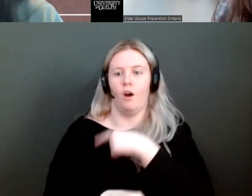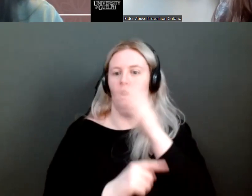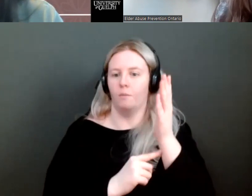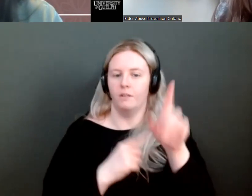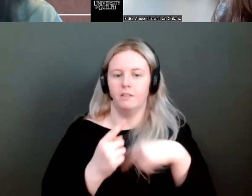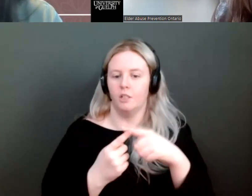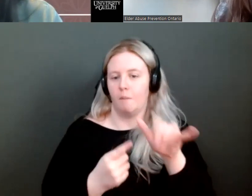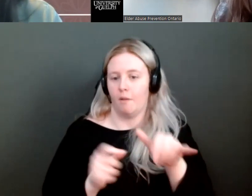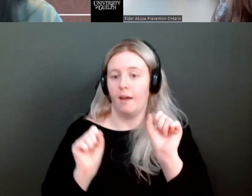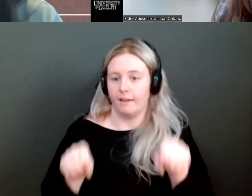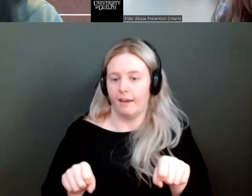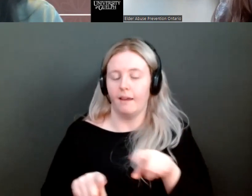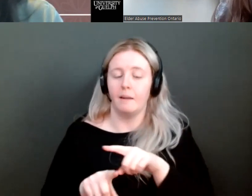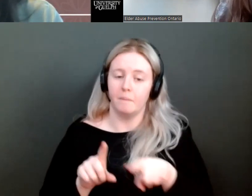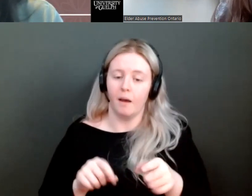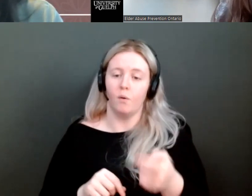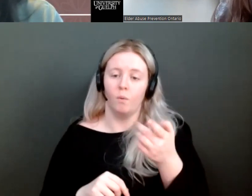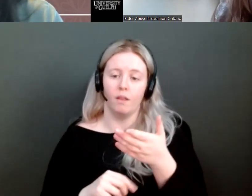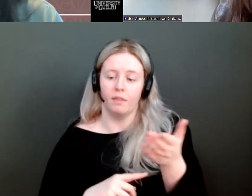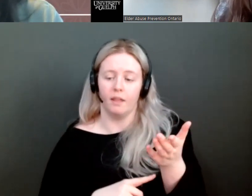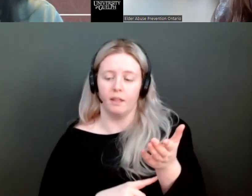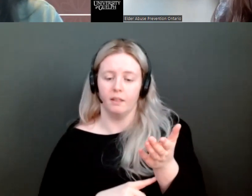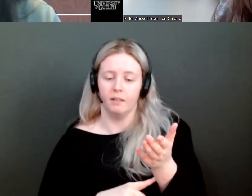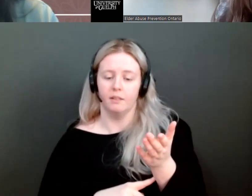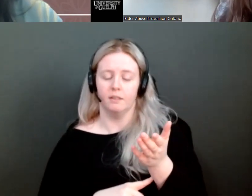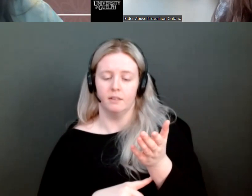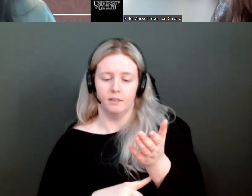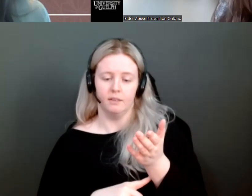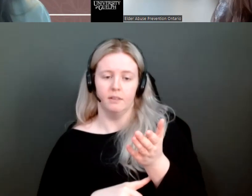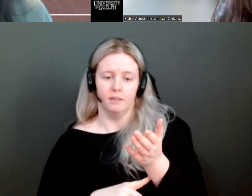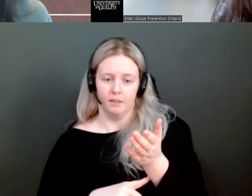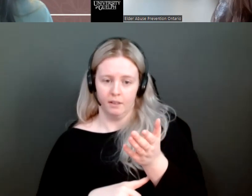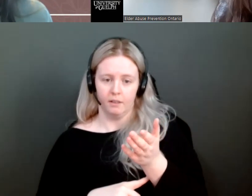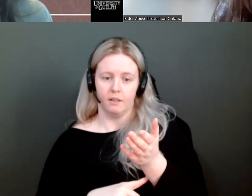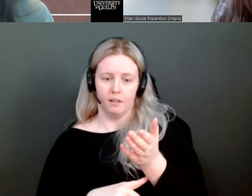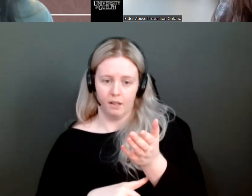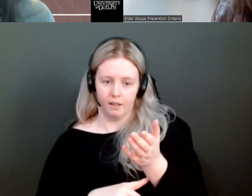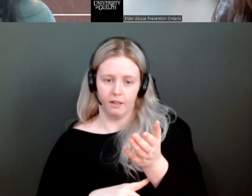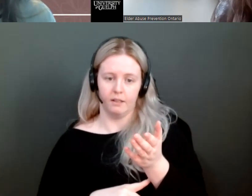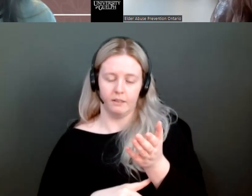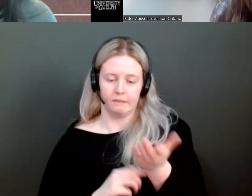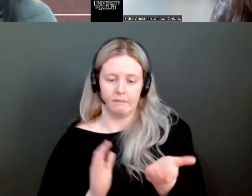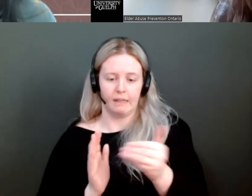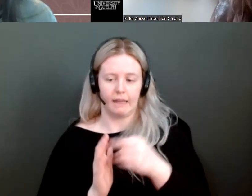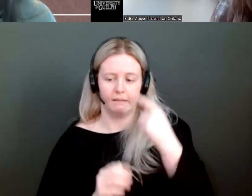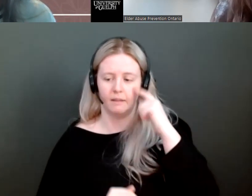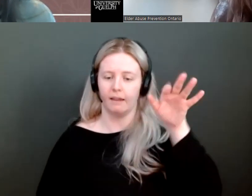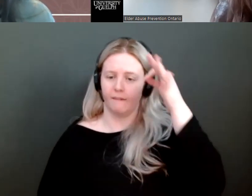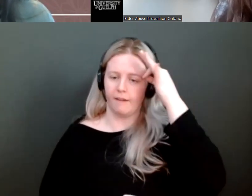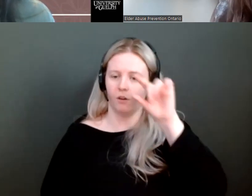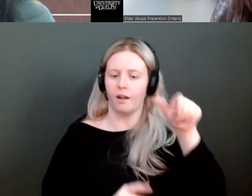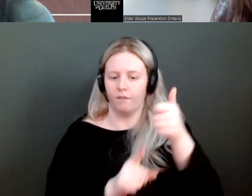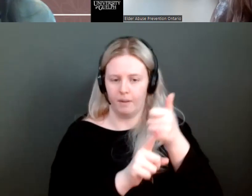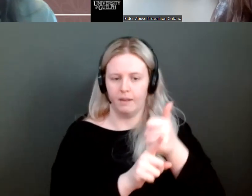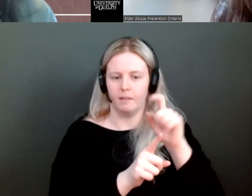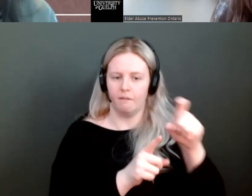looking at. I think one of the things that I feel this is again where the federal government needs to lead in terms of their data collection, and this is why I was